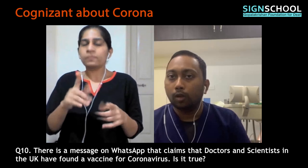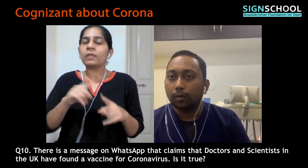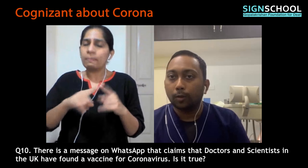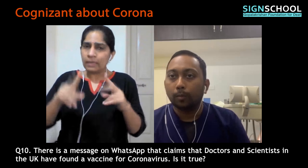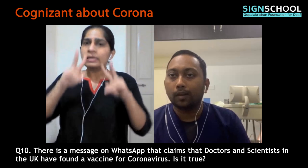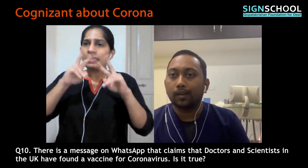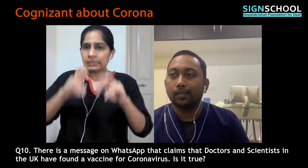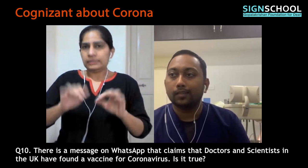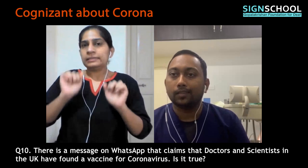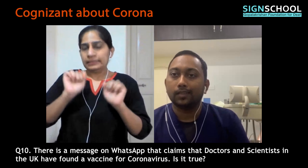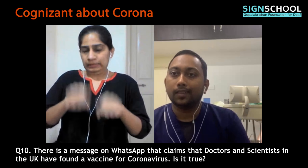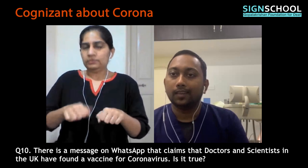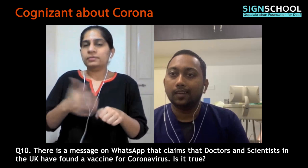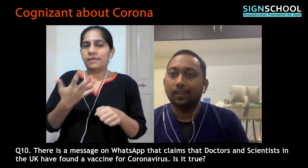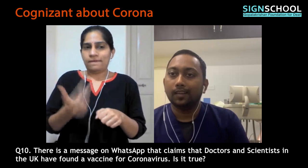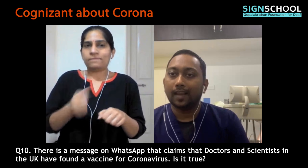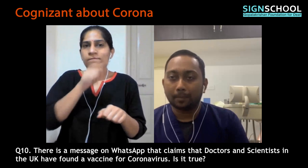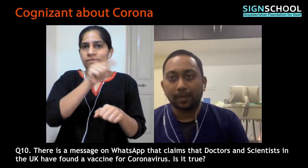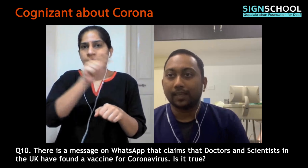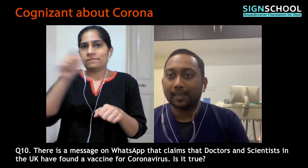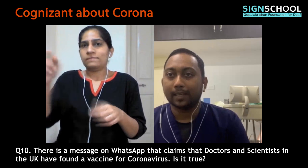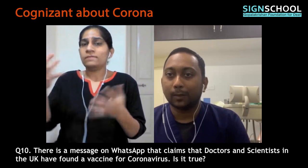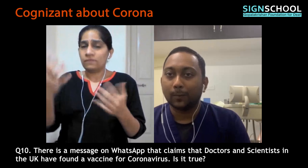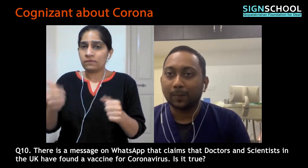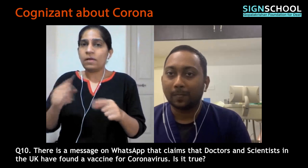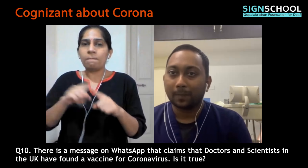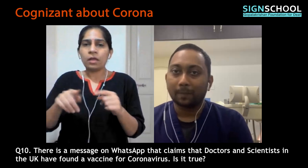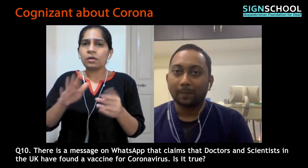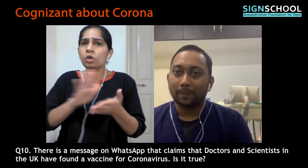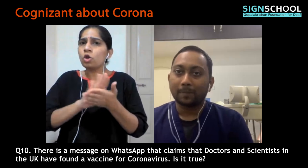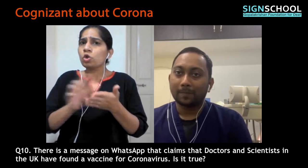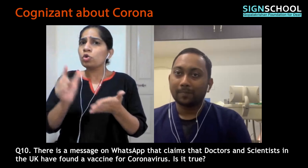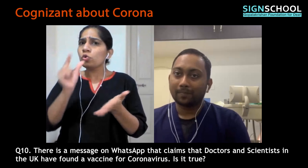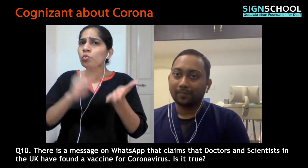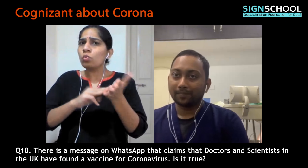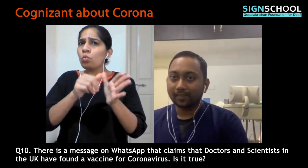no human trials happening right now.